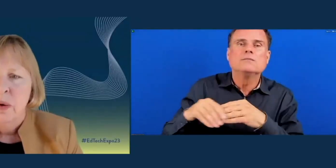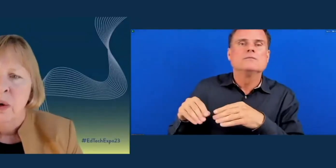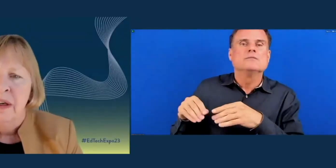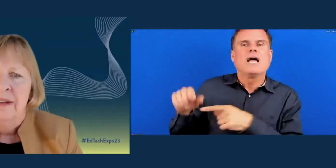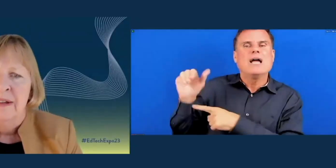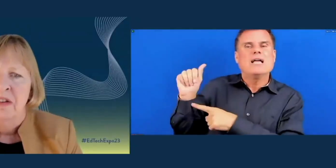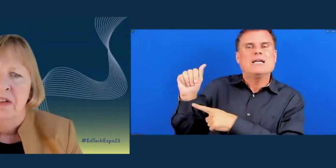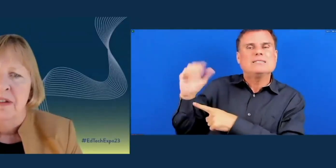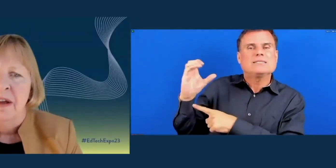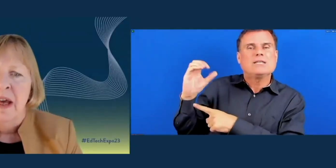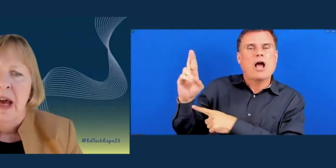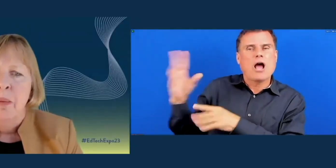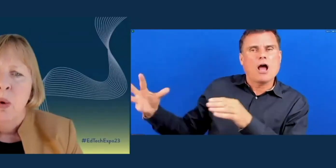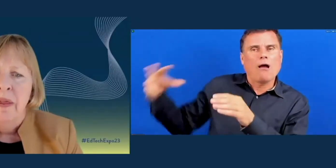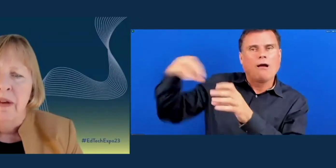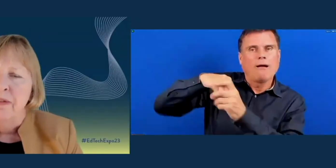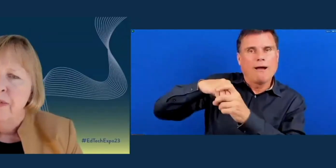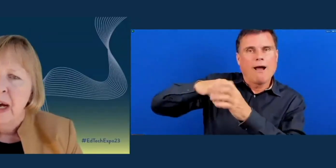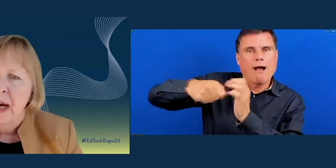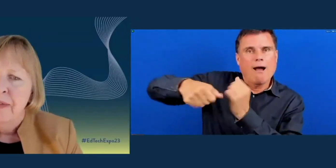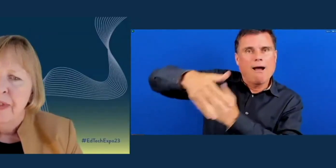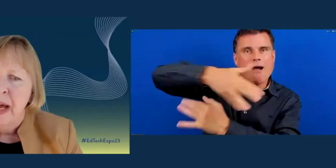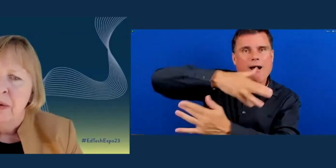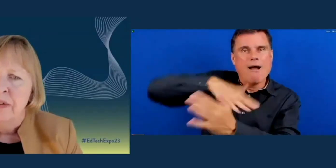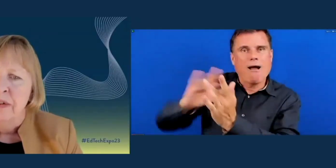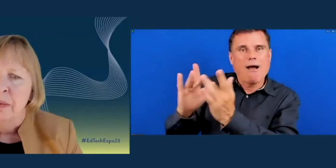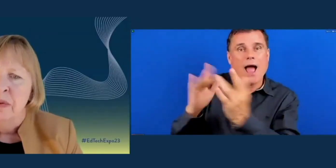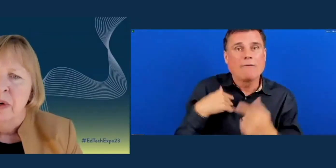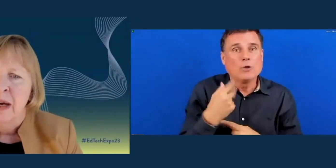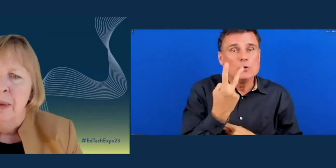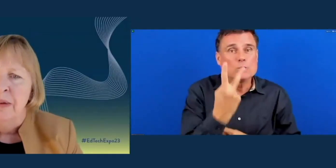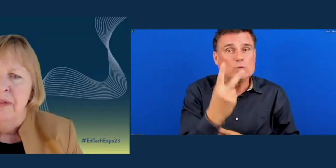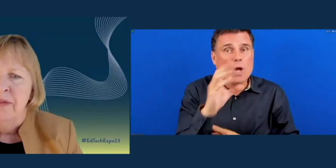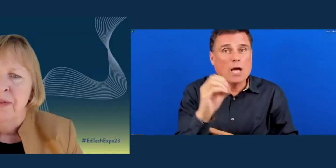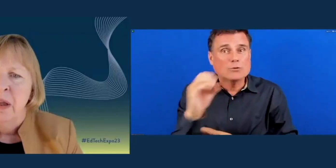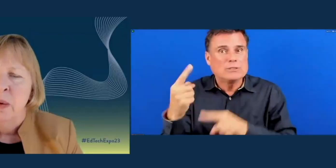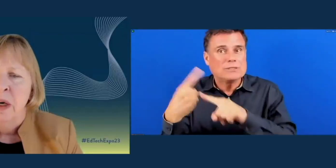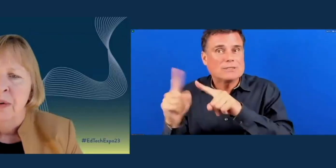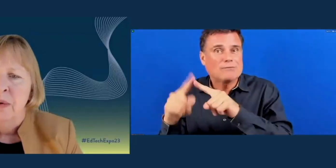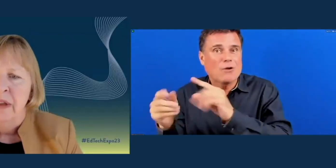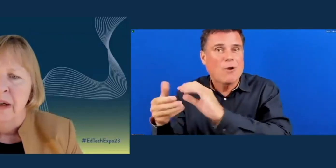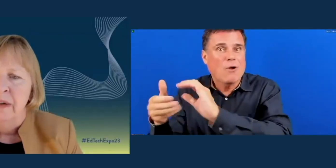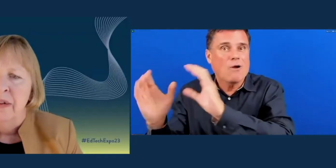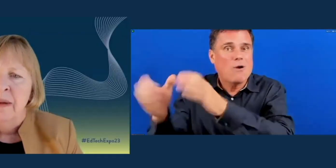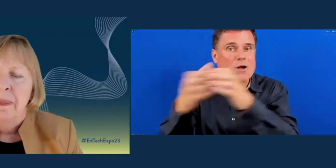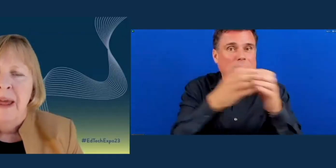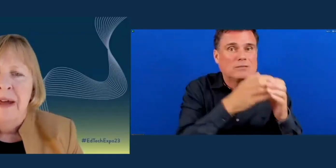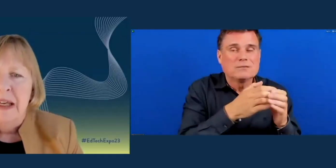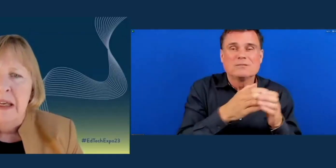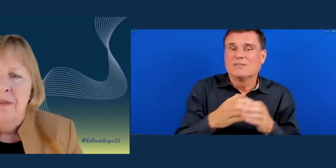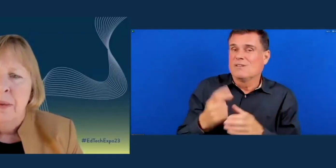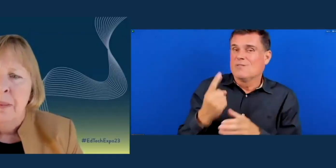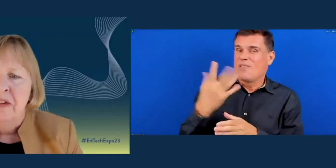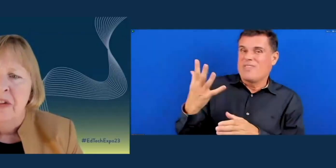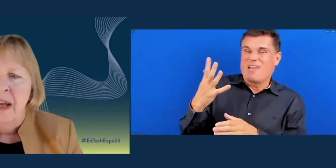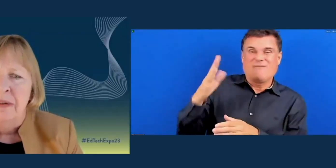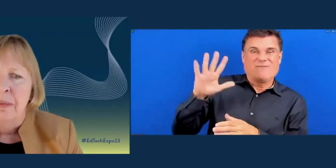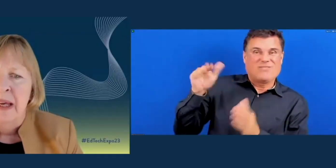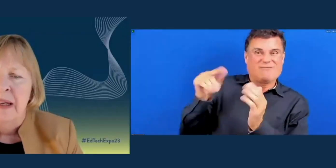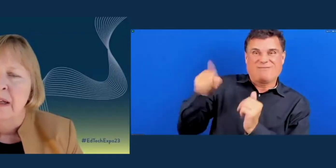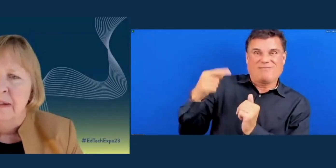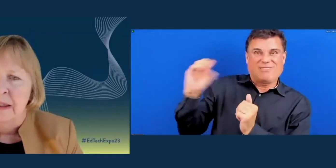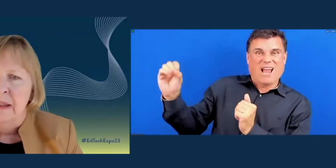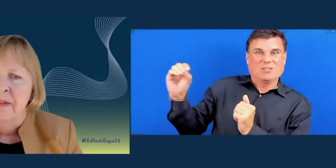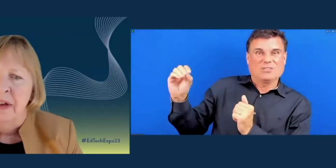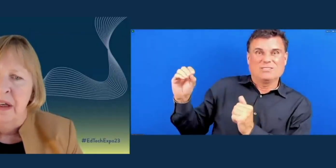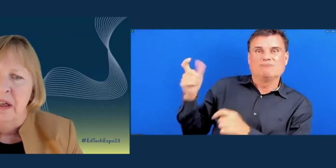different organizations and more than 5,000 subscribers that follow our newsletters. And the information has made